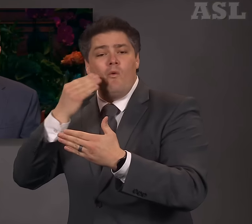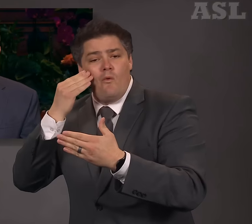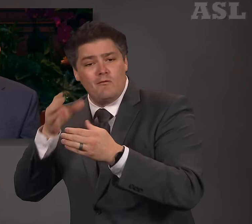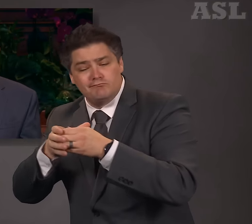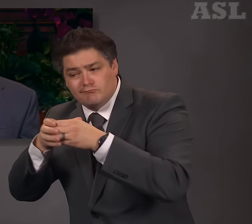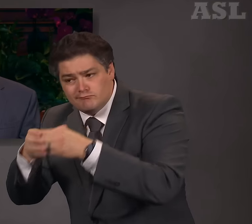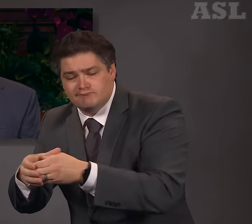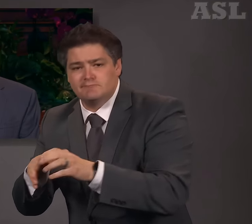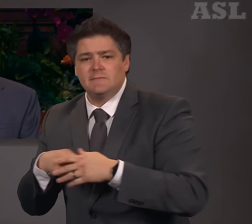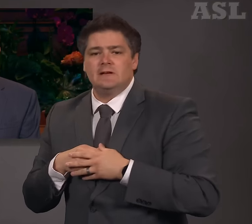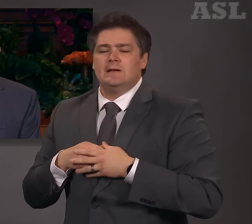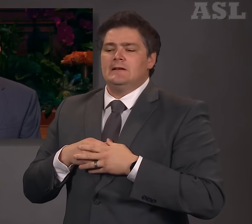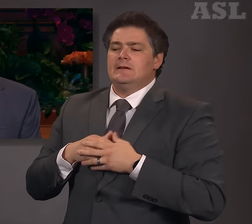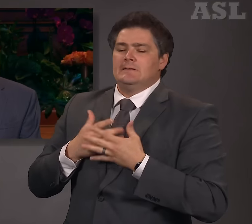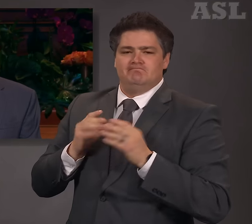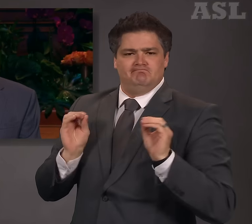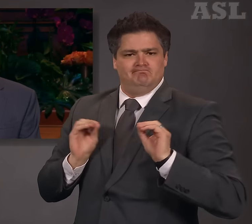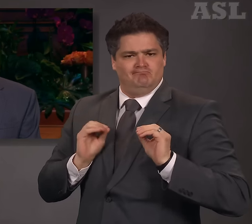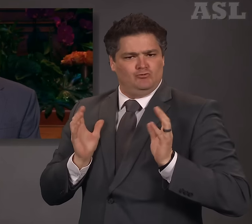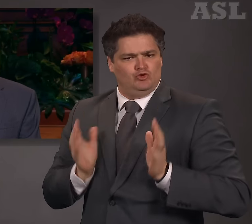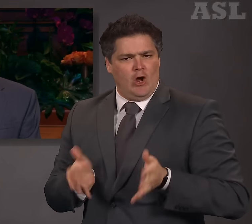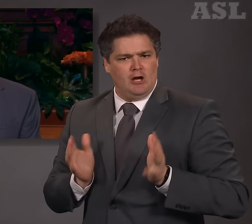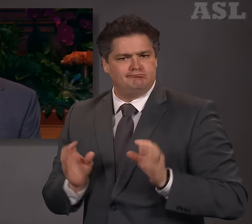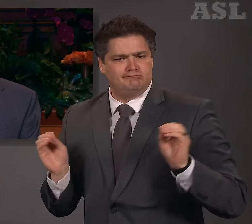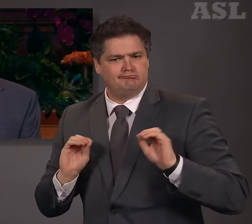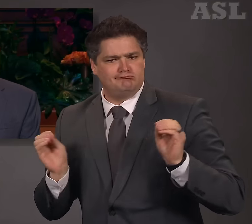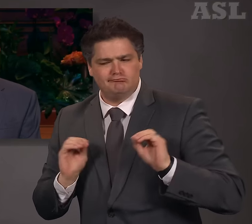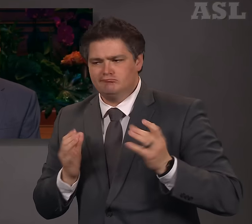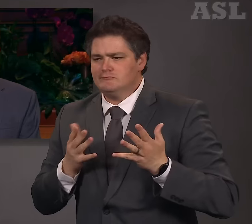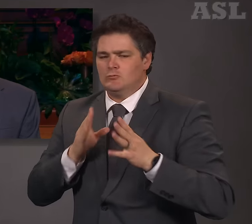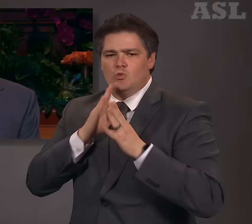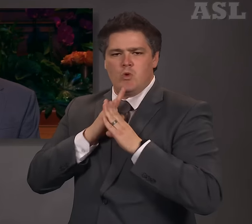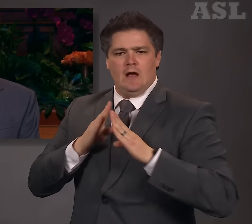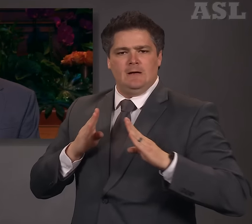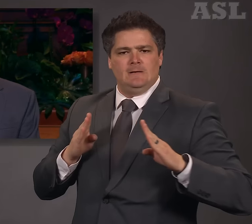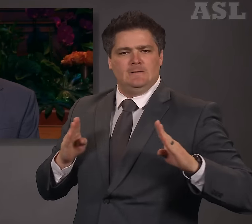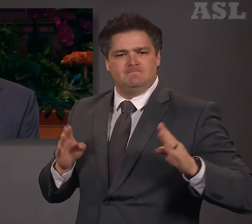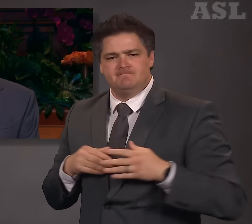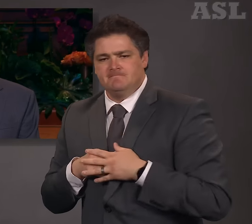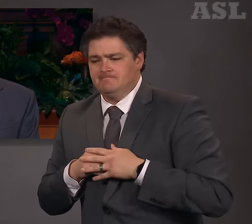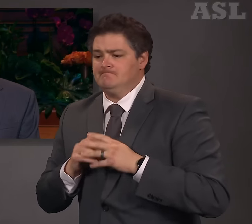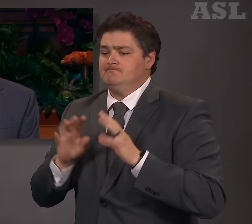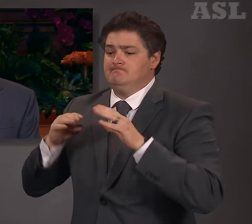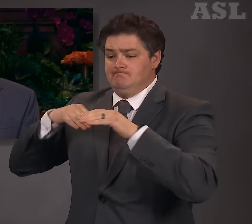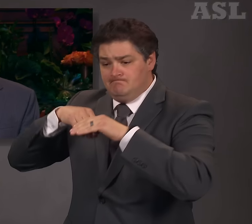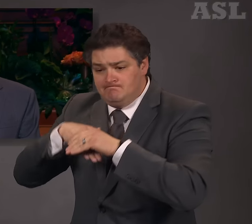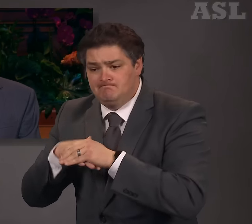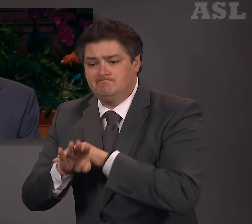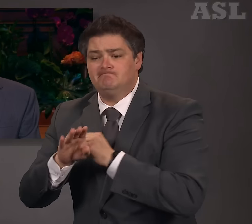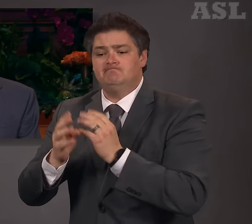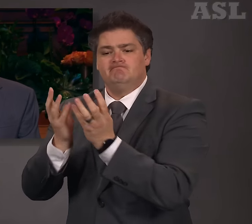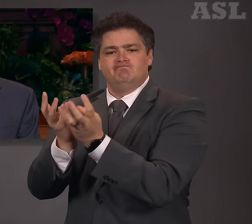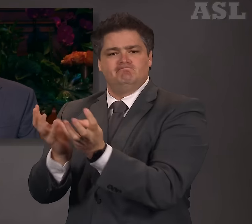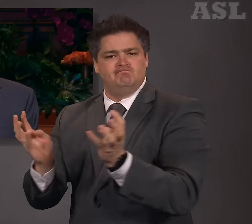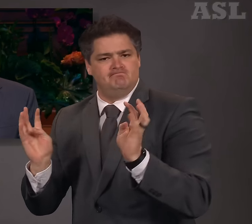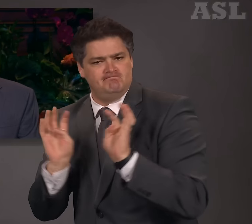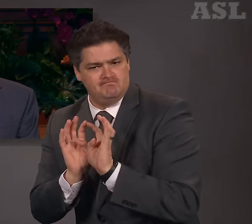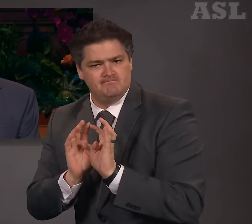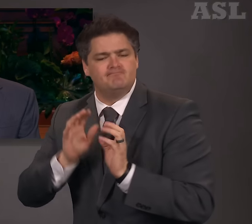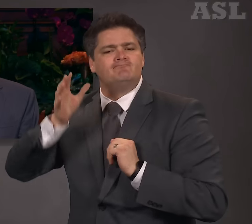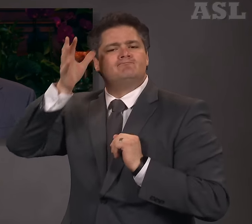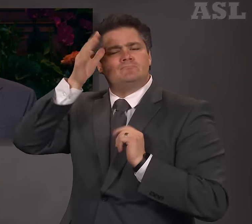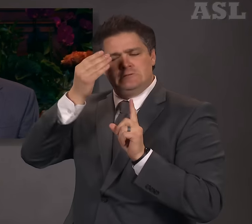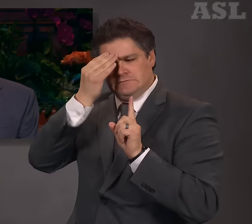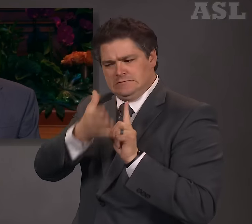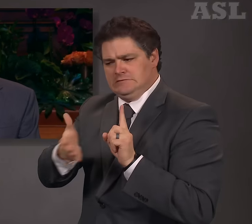a word was said as dejectedly the family walked along the trail to their small home. There they sat in a